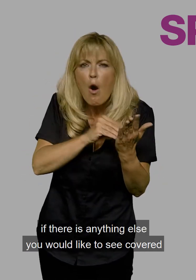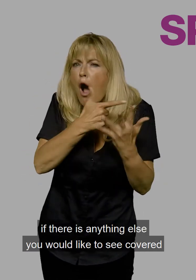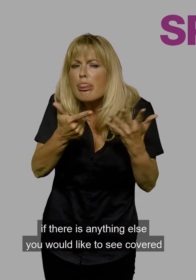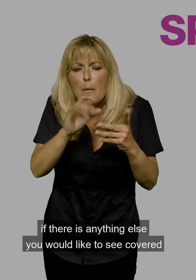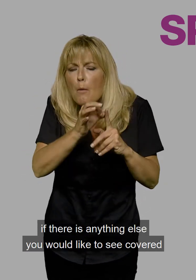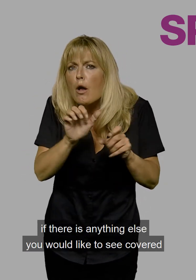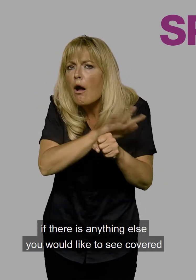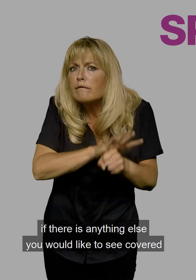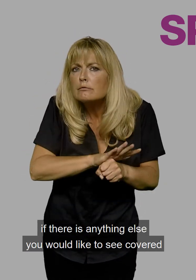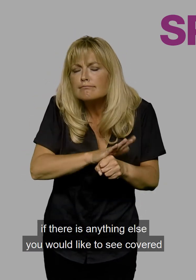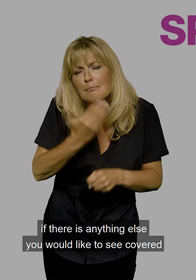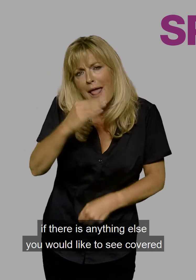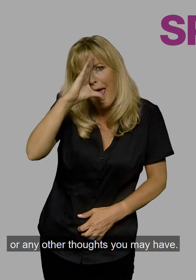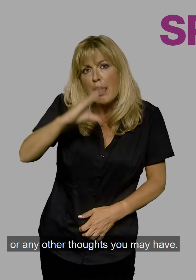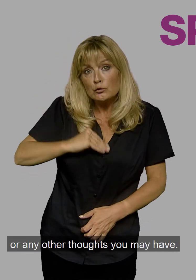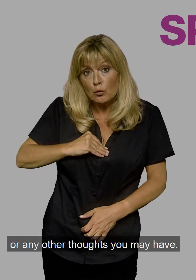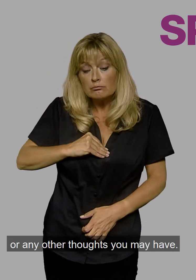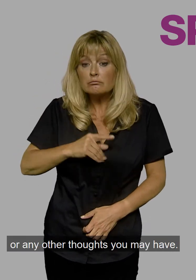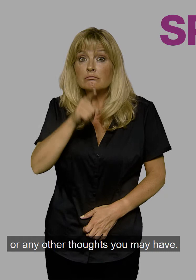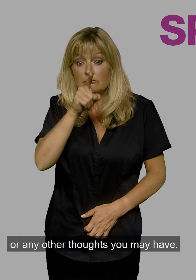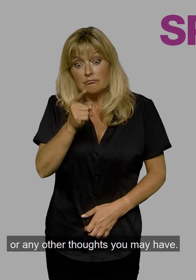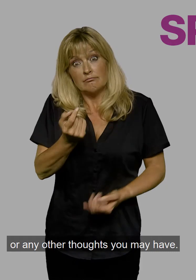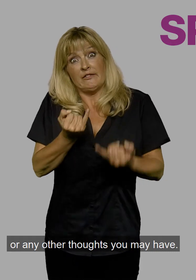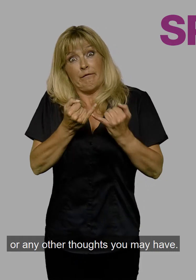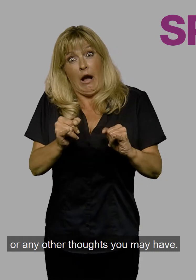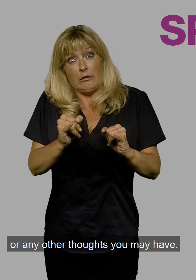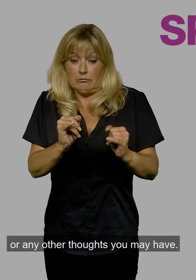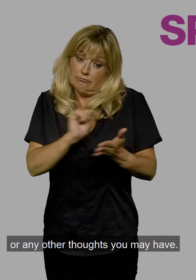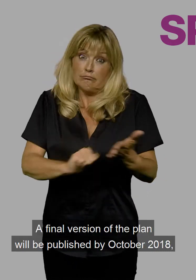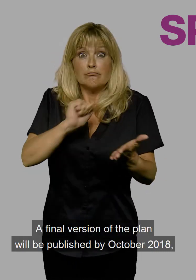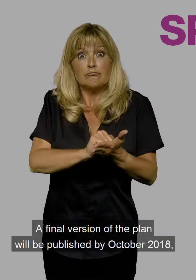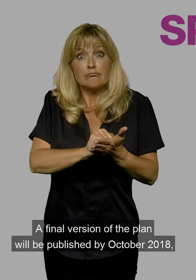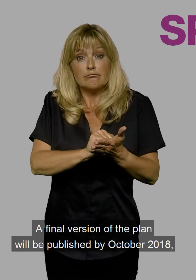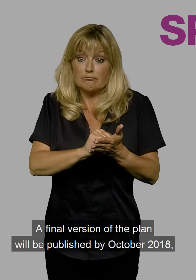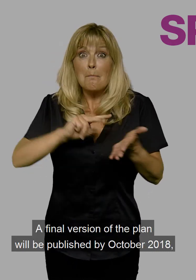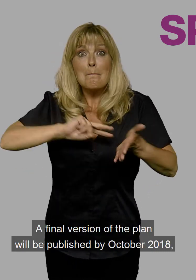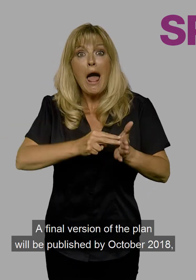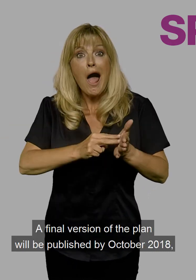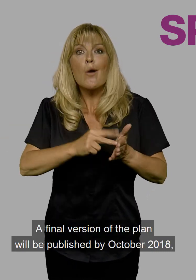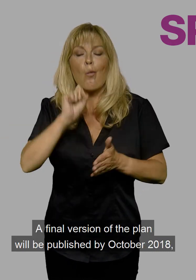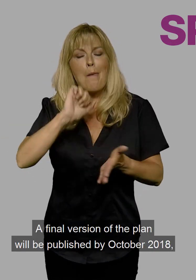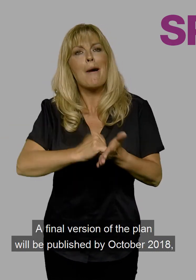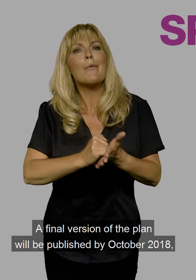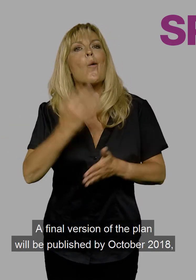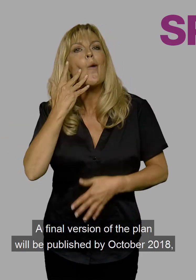anything else you would like to see covered or any other thoughts you may have. A final version of the plan will be published by